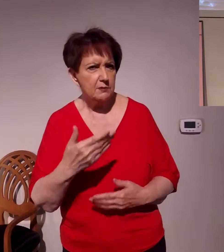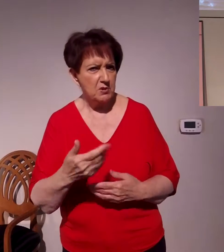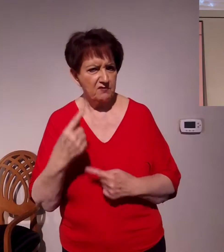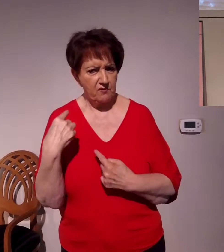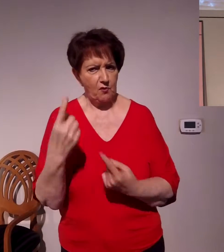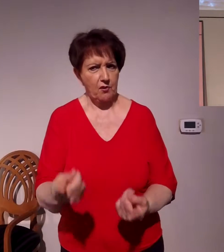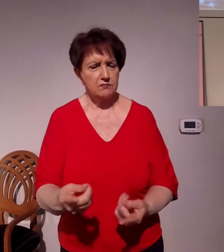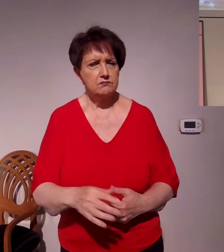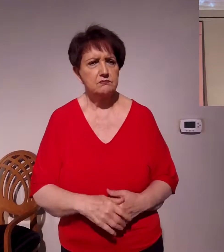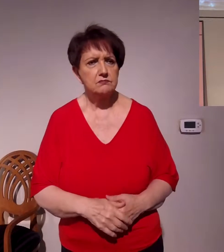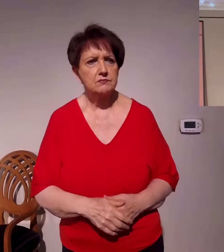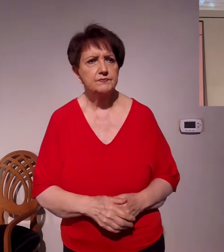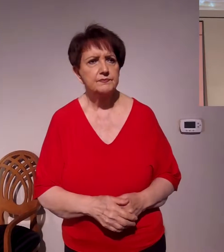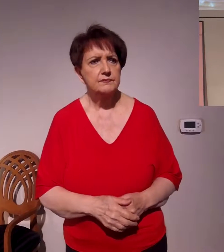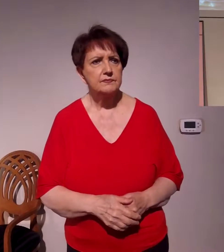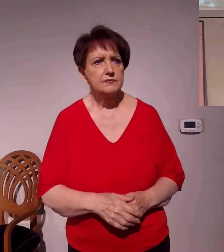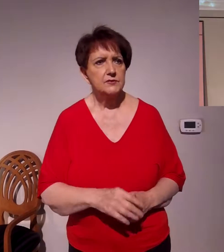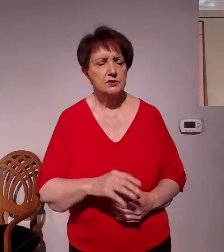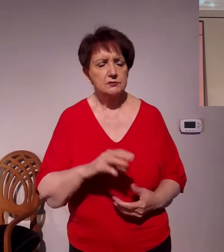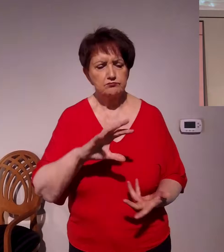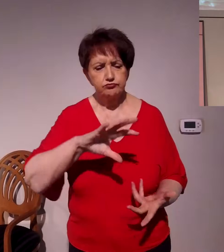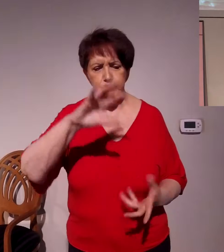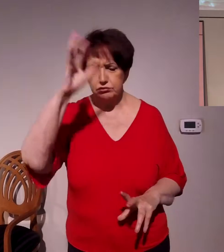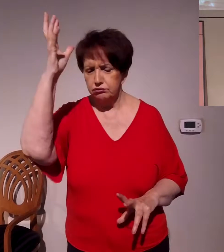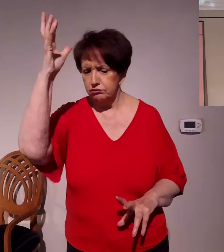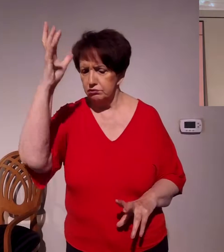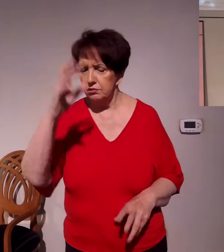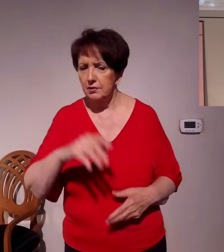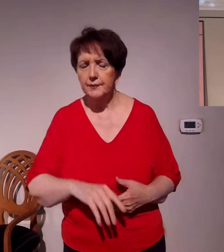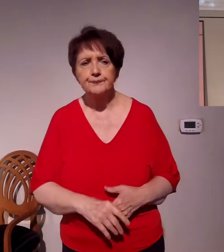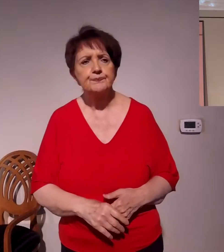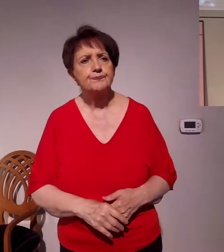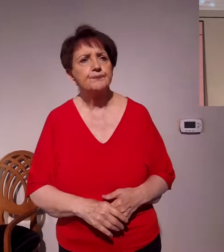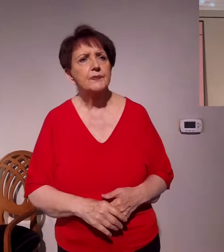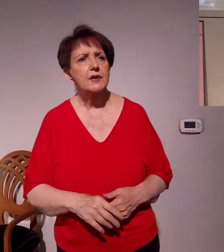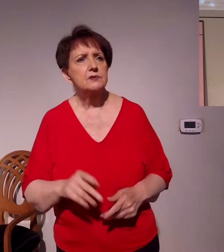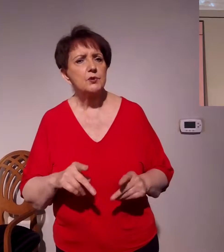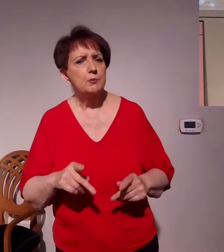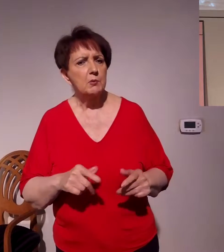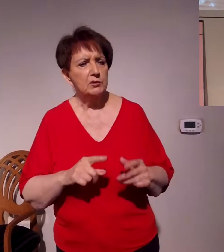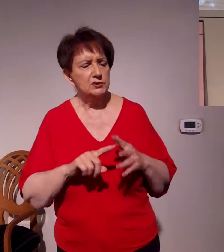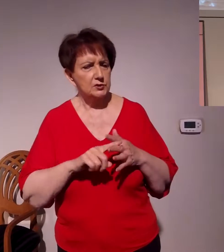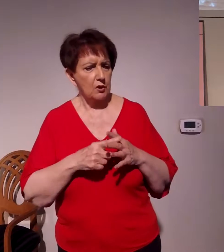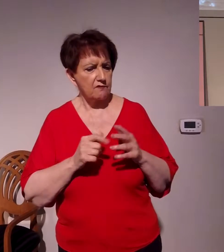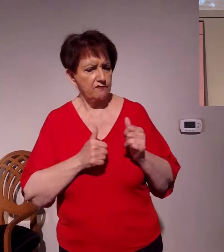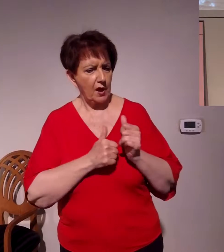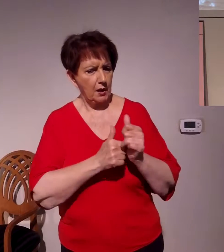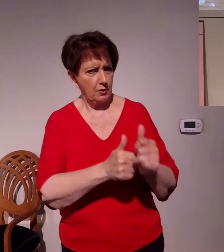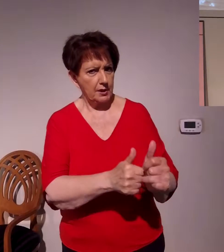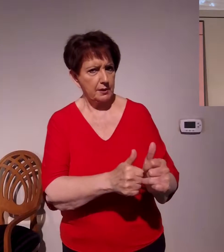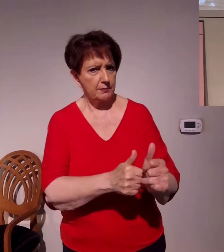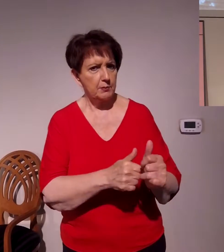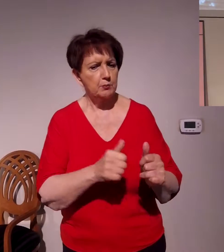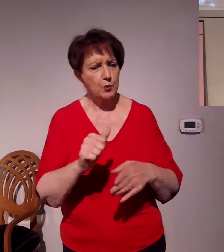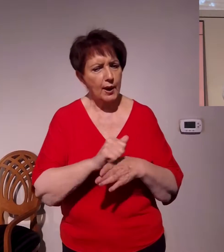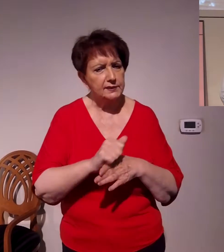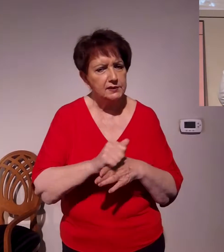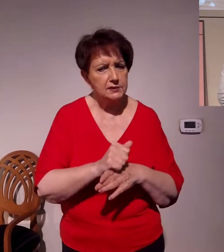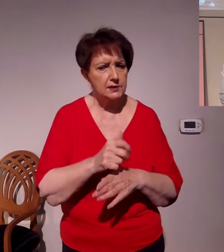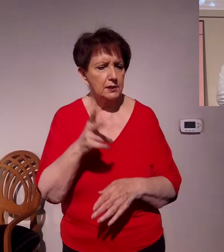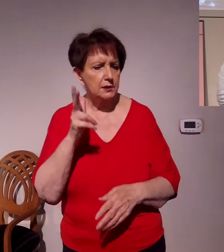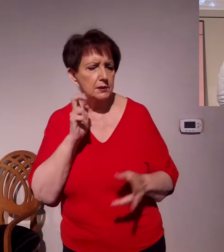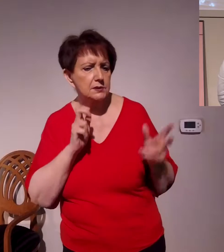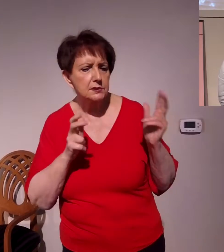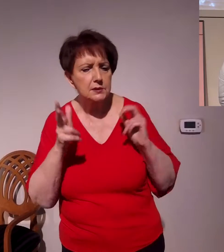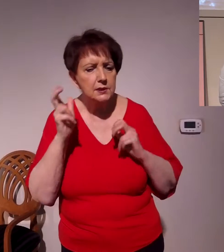of turns things on its head, right? And then people start following him and start practicing and listening, and it's